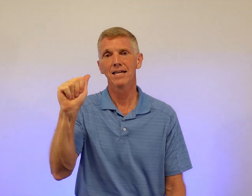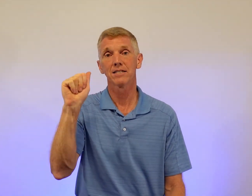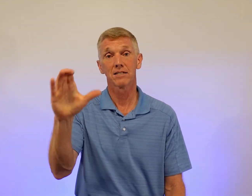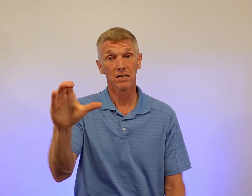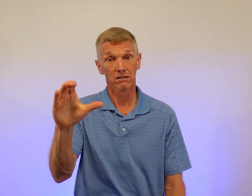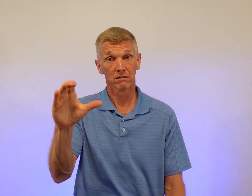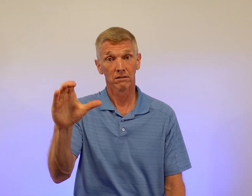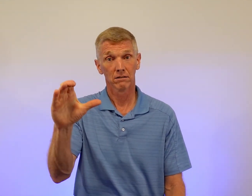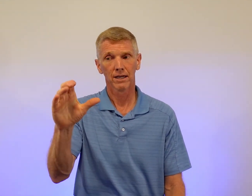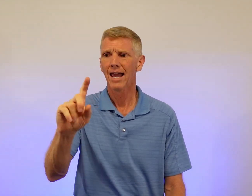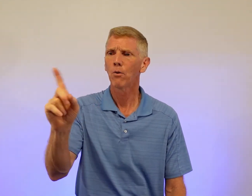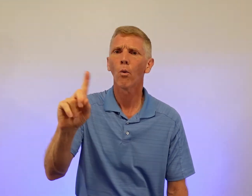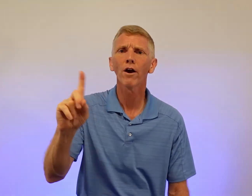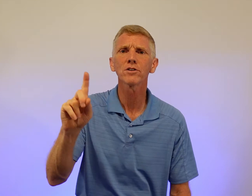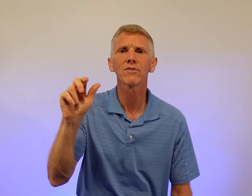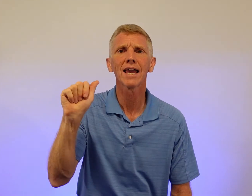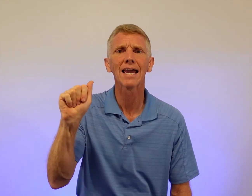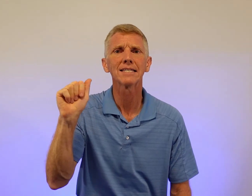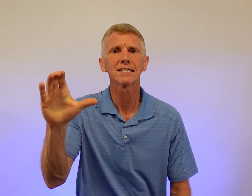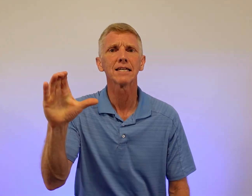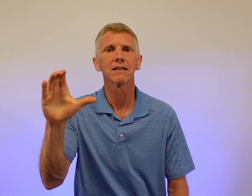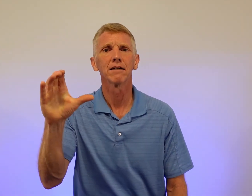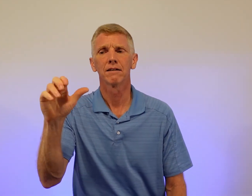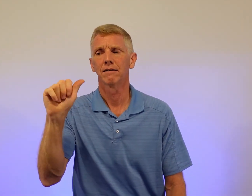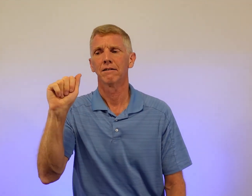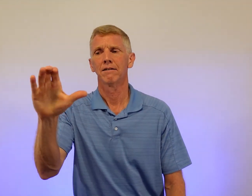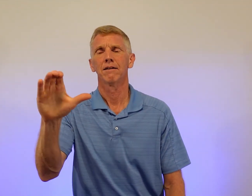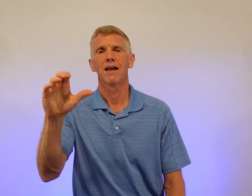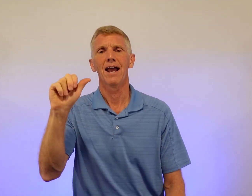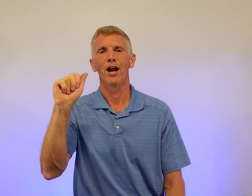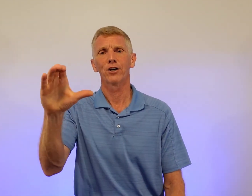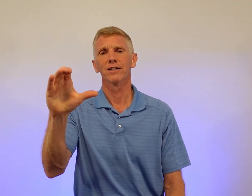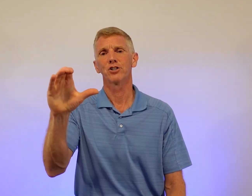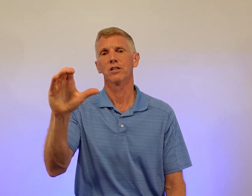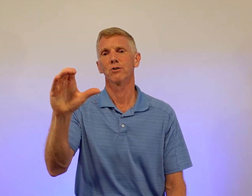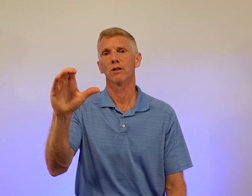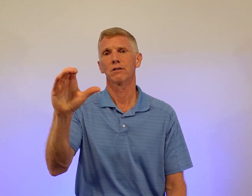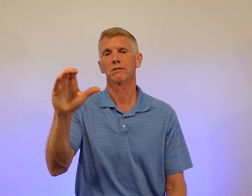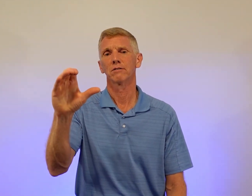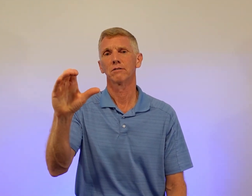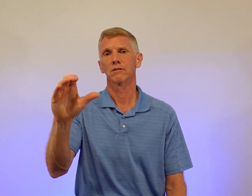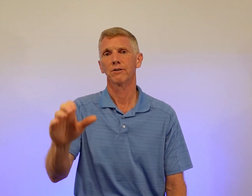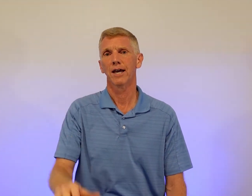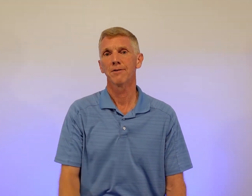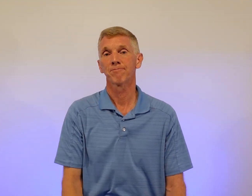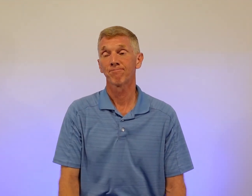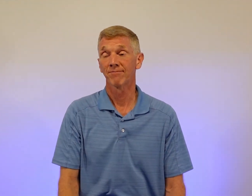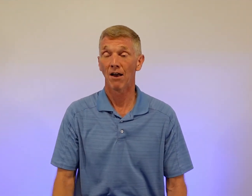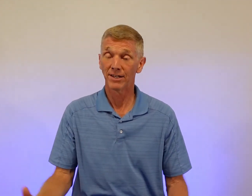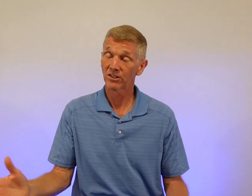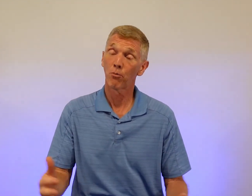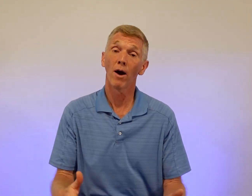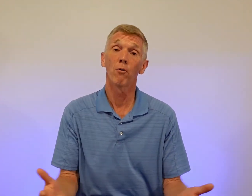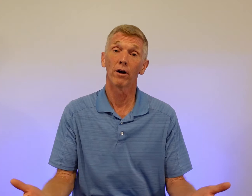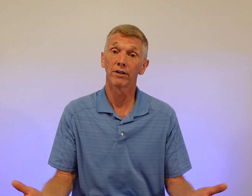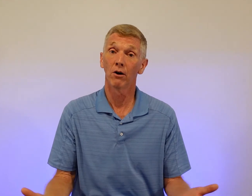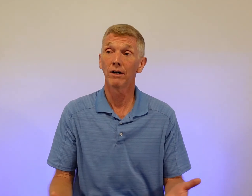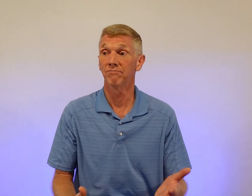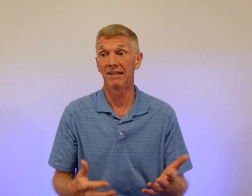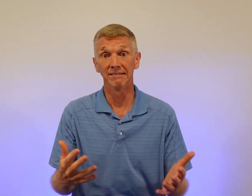AC. Okay, hey, where's the AC? Air conditioning unit. Okay? Now, if you get to the point where, you know what, they love